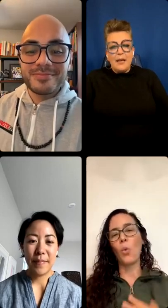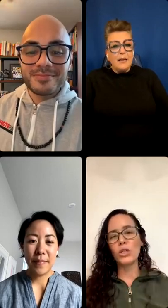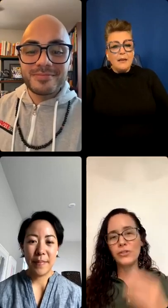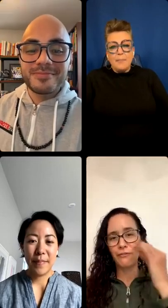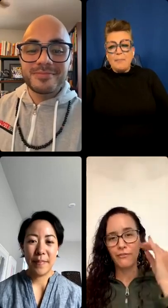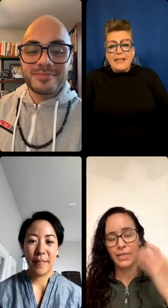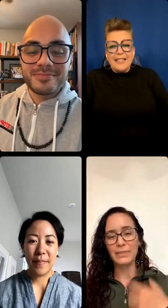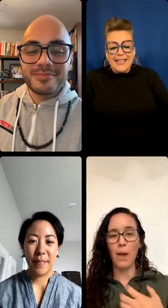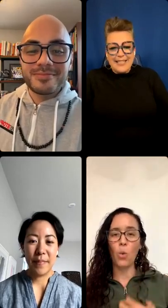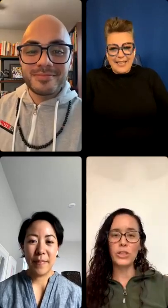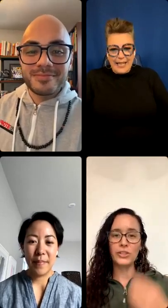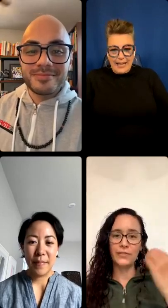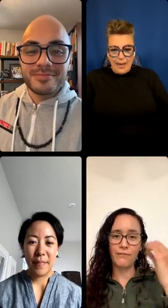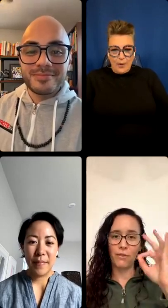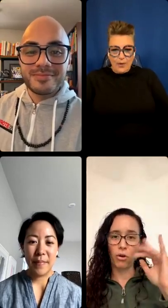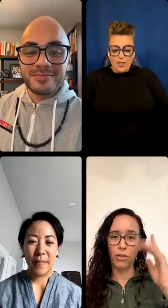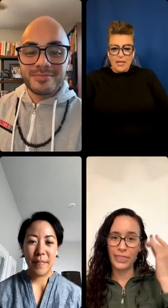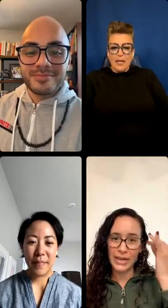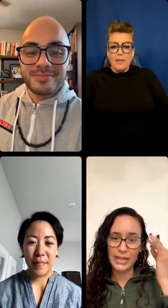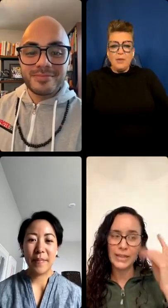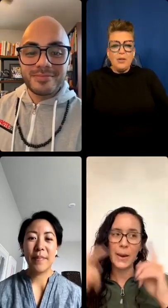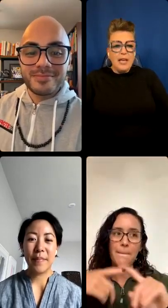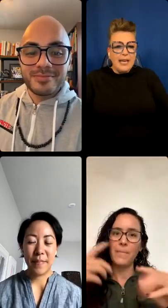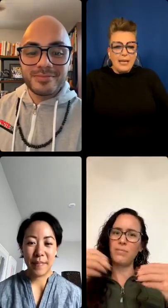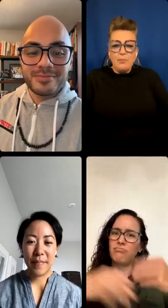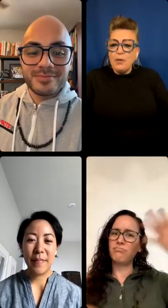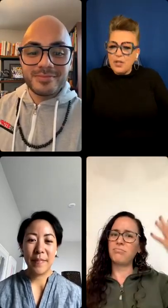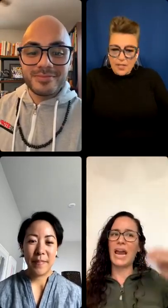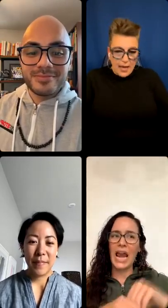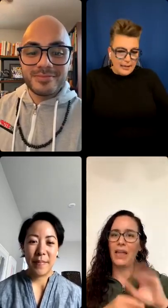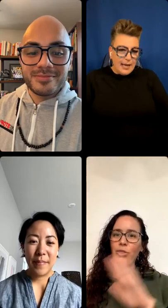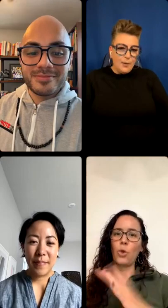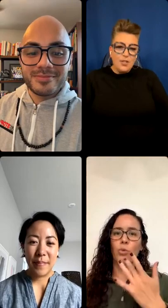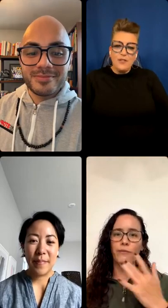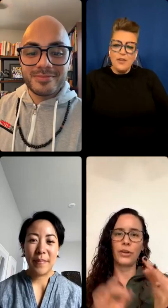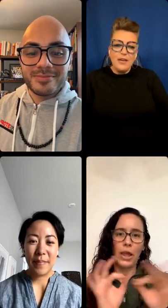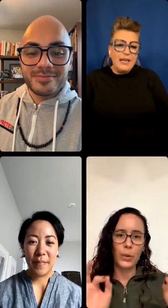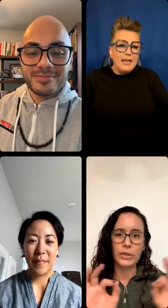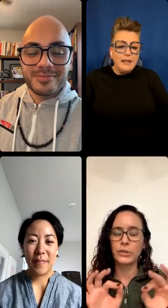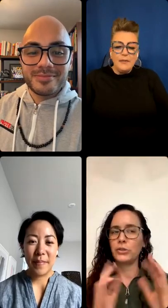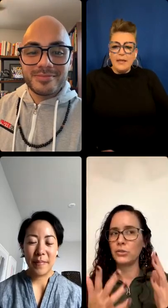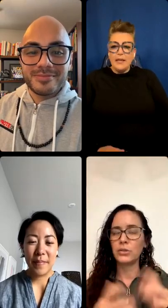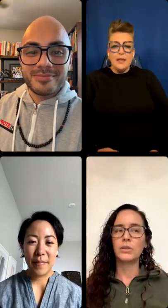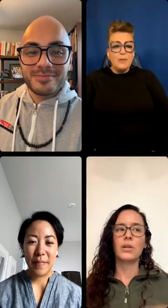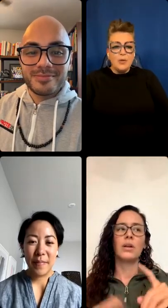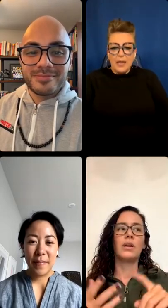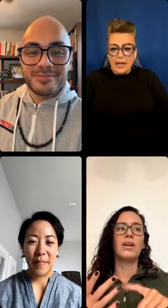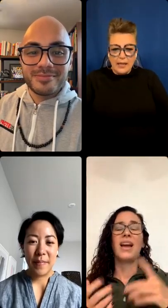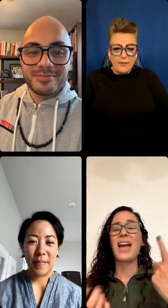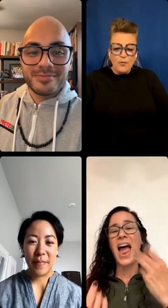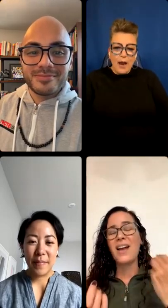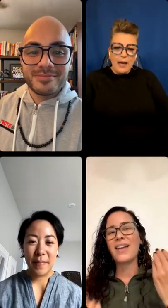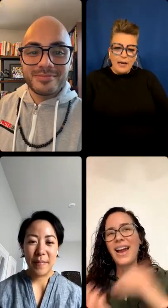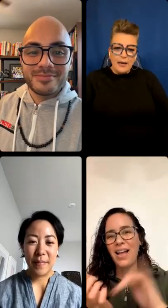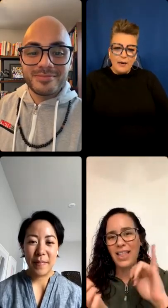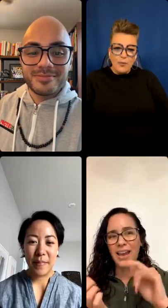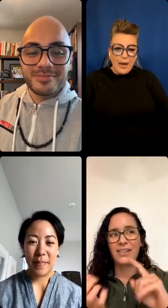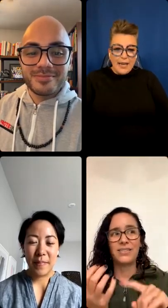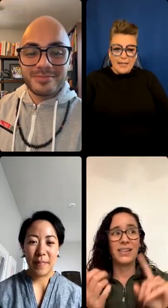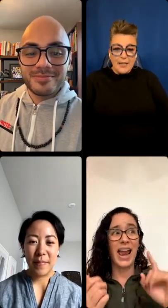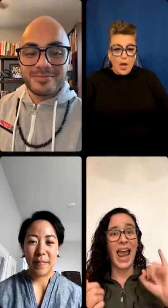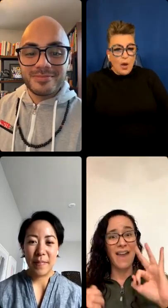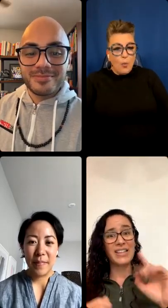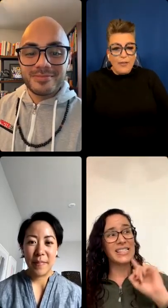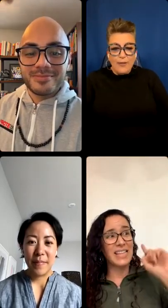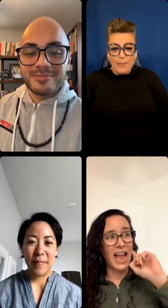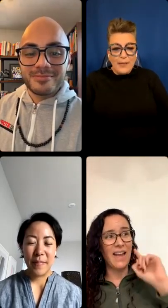in Mexican Sign Language. They can communicate in British Sign Language. If they're in England, they can communicate in a variety of